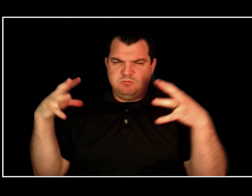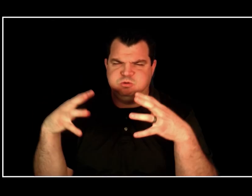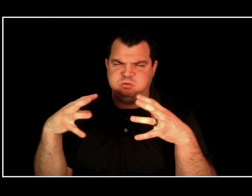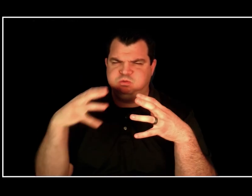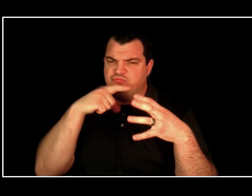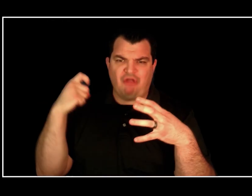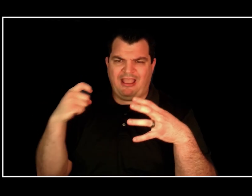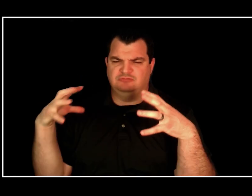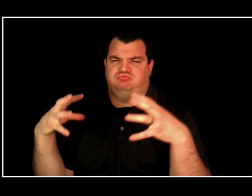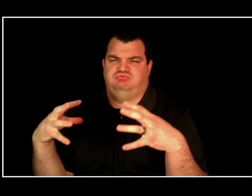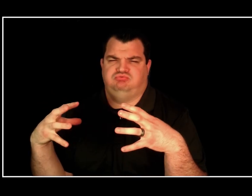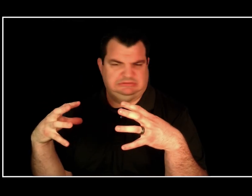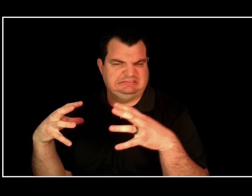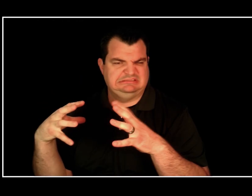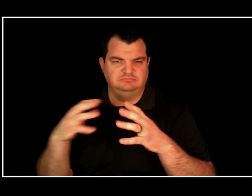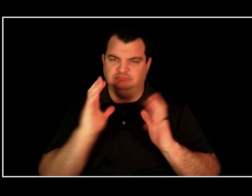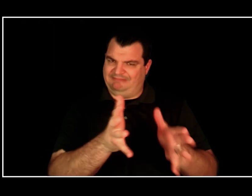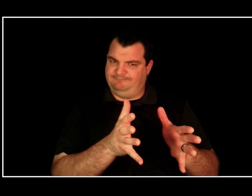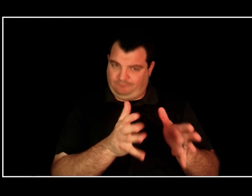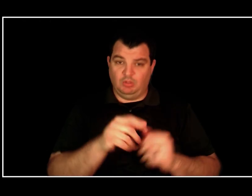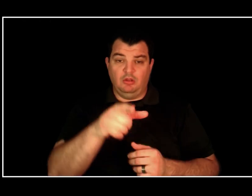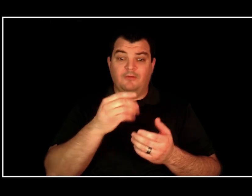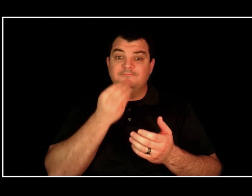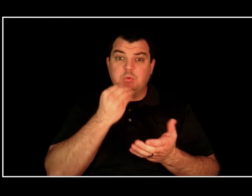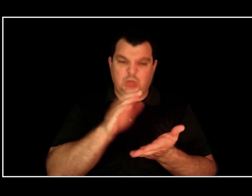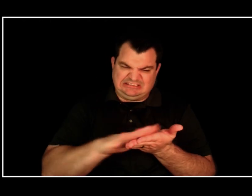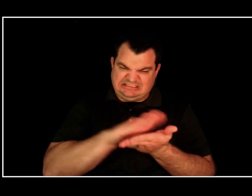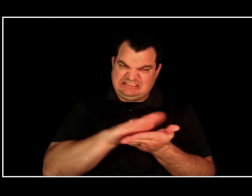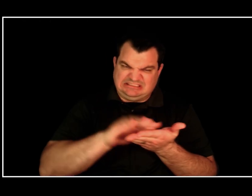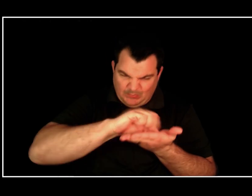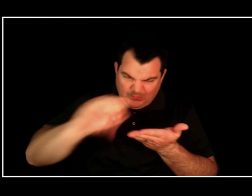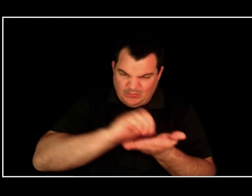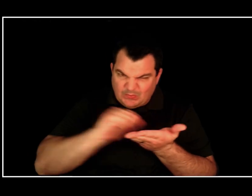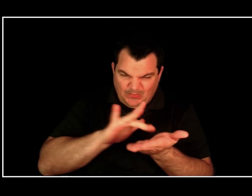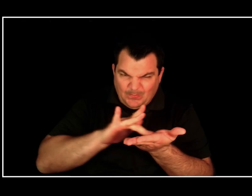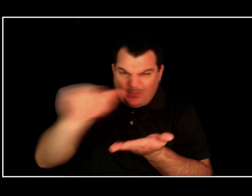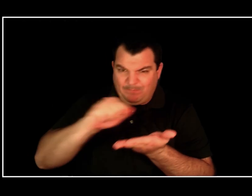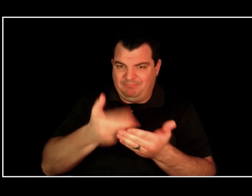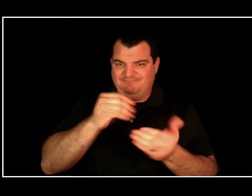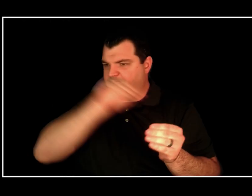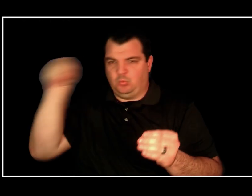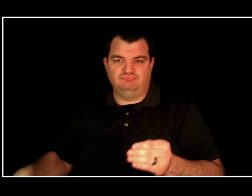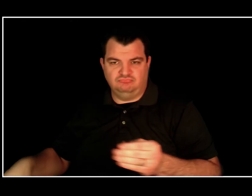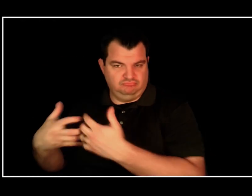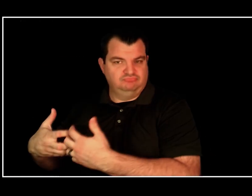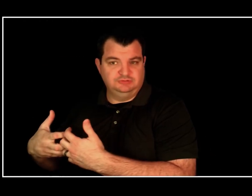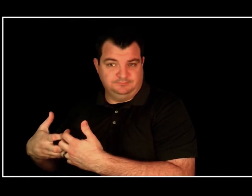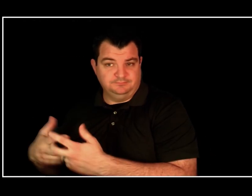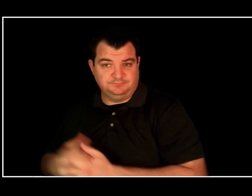of the heated drying setting. Scrape food off plates instead of rinsing with hot water before